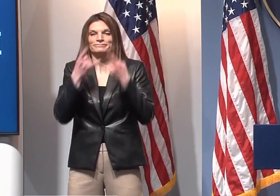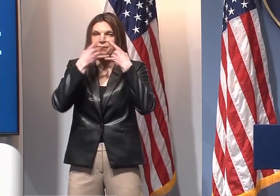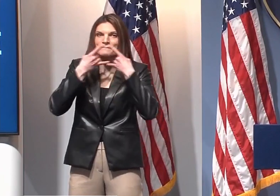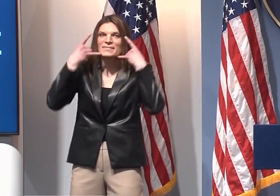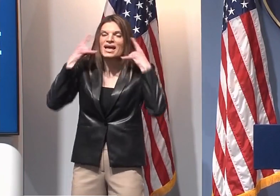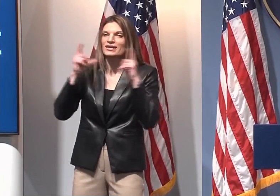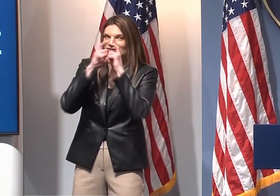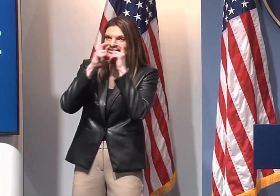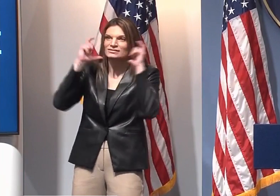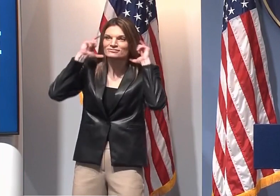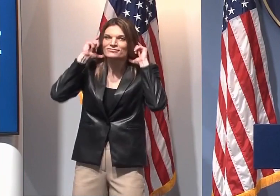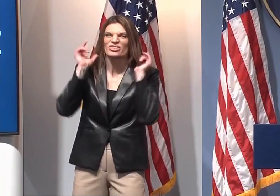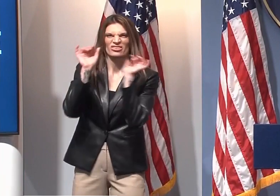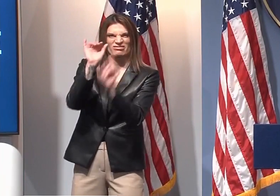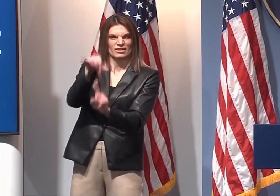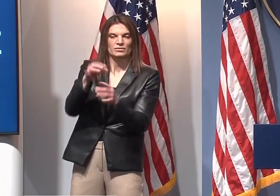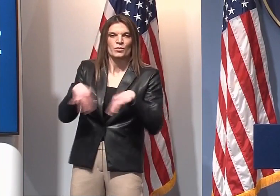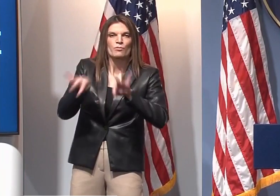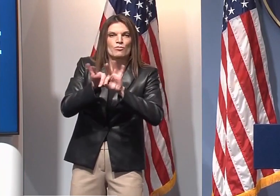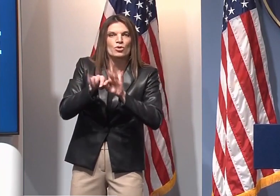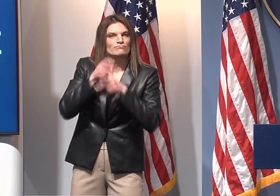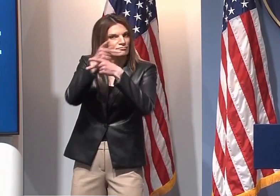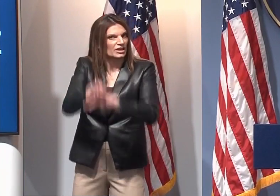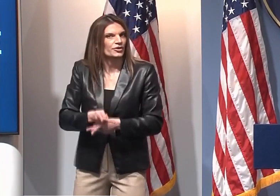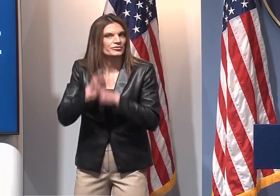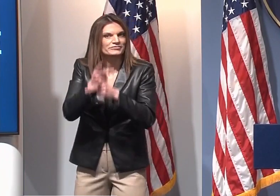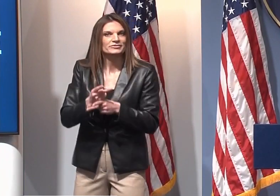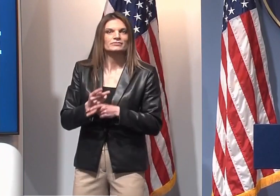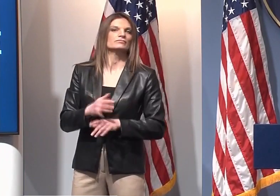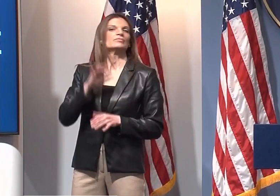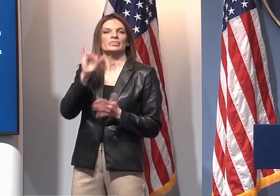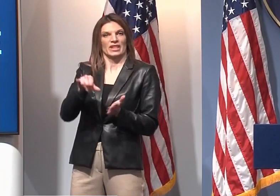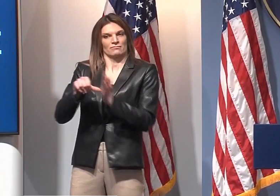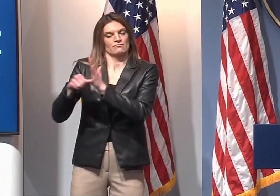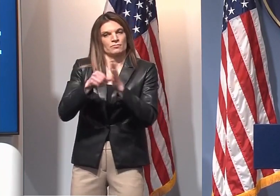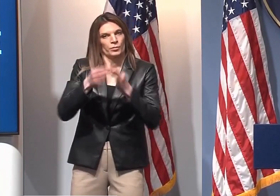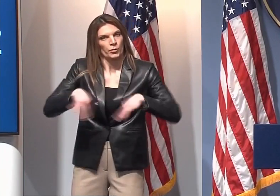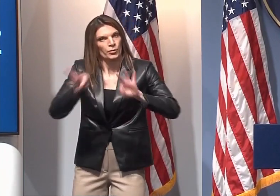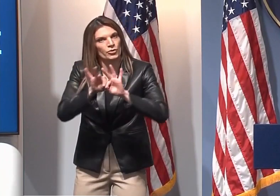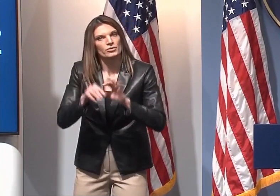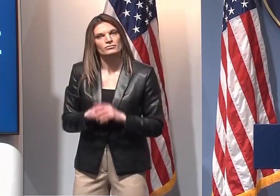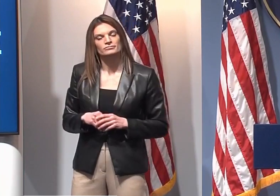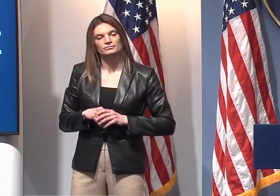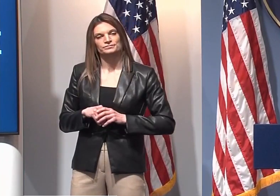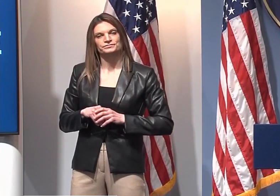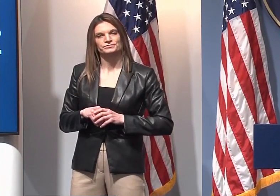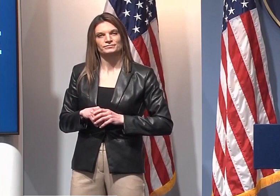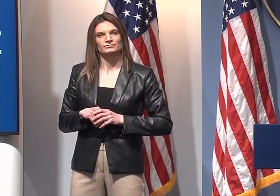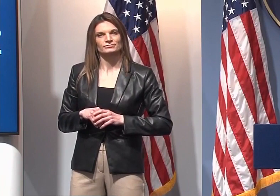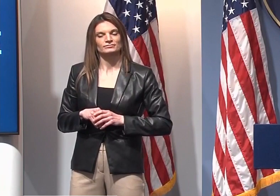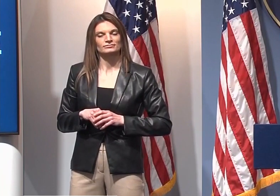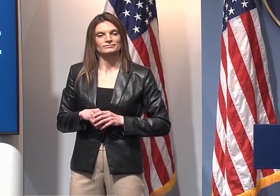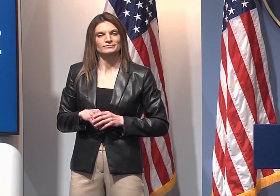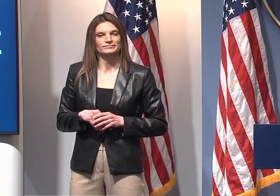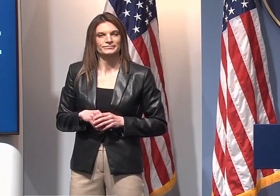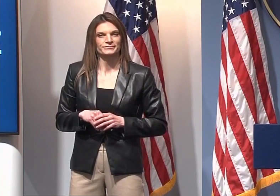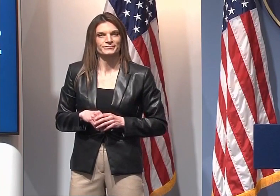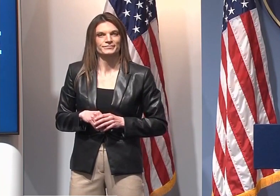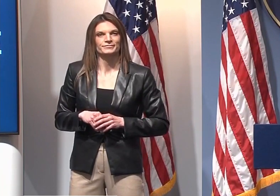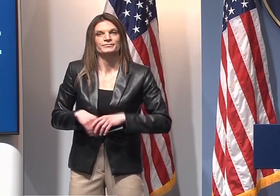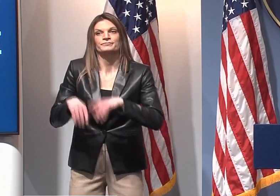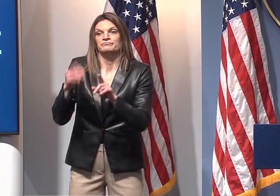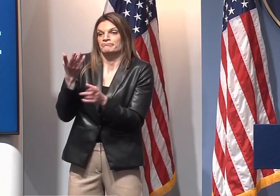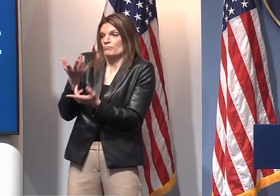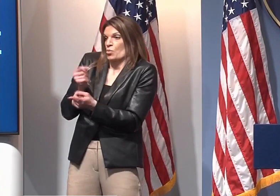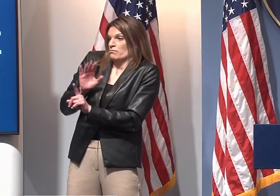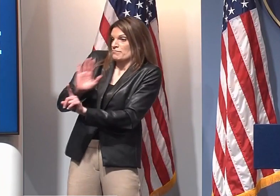with confidence that you're going to be safe and not expose yourself or your loved ones to COVID or your community to COVID. So what directors